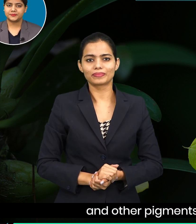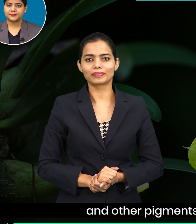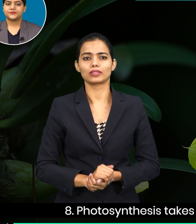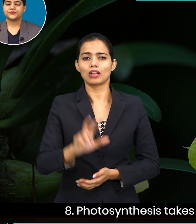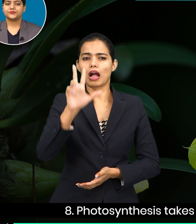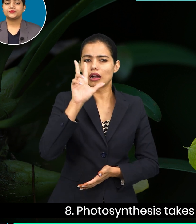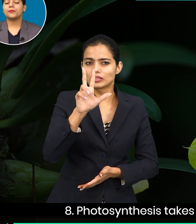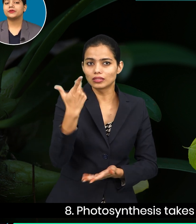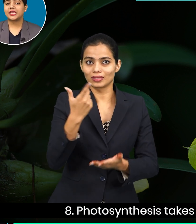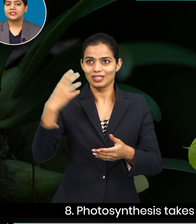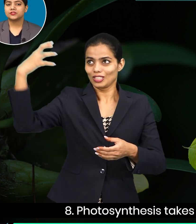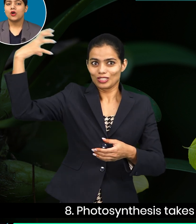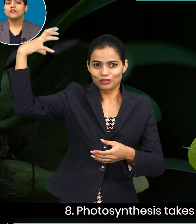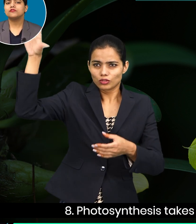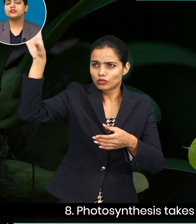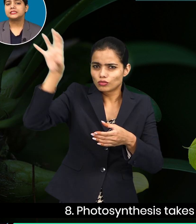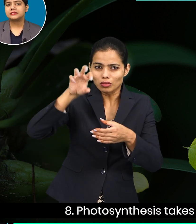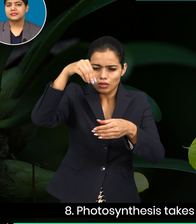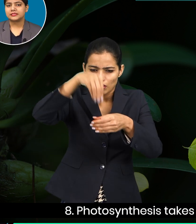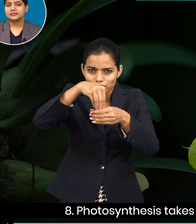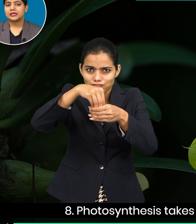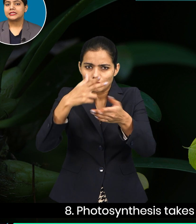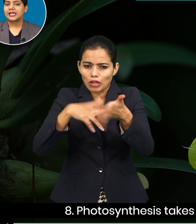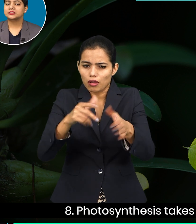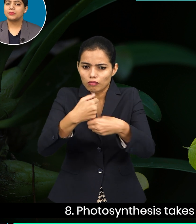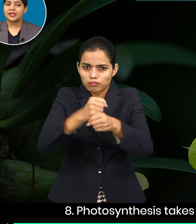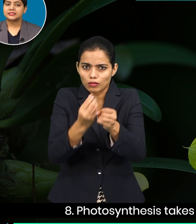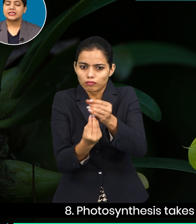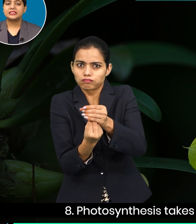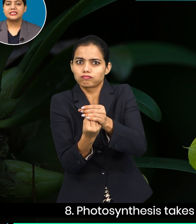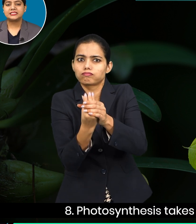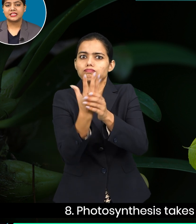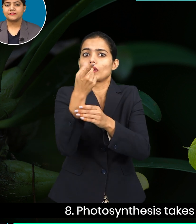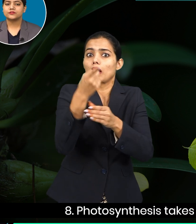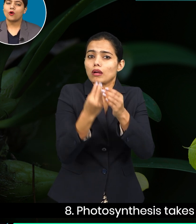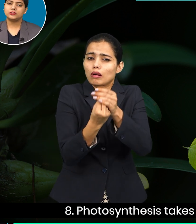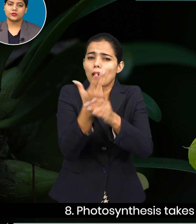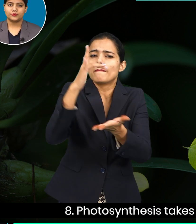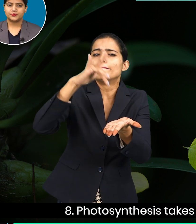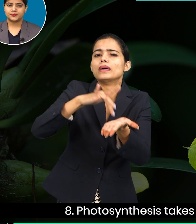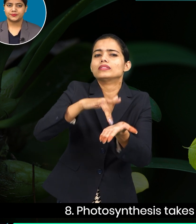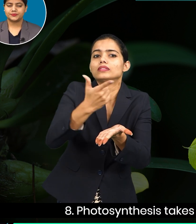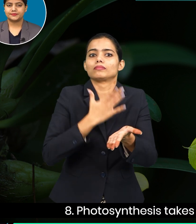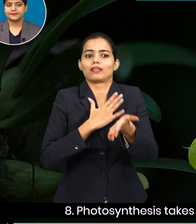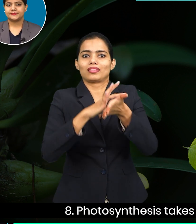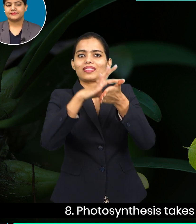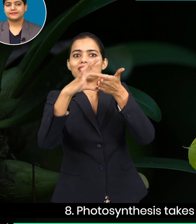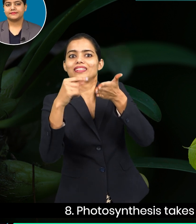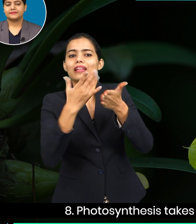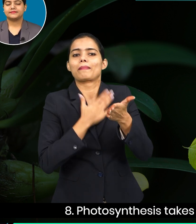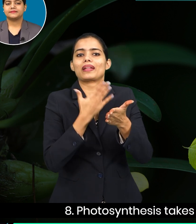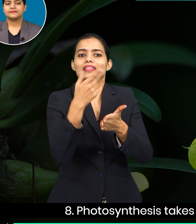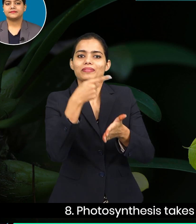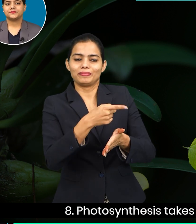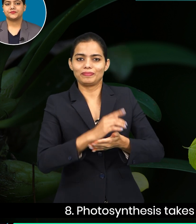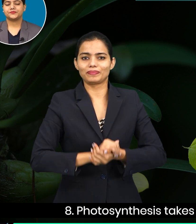color. Number 8. Photosynthesis takes place in these leaves also.